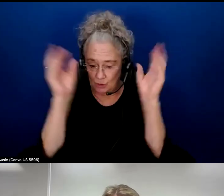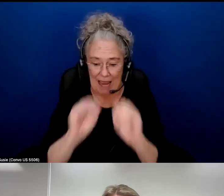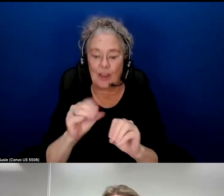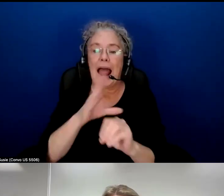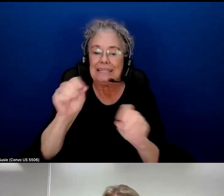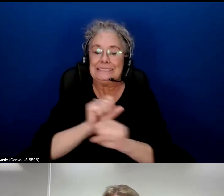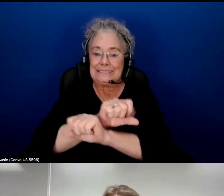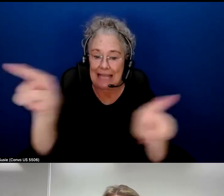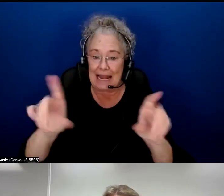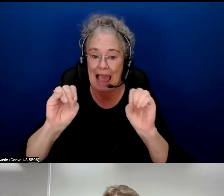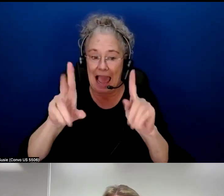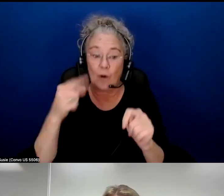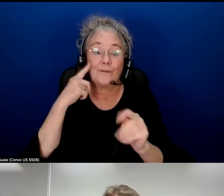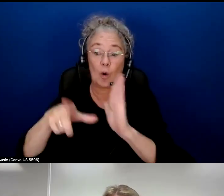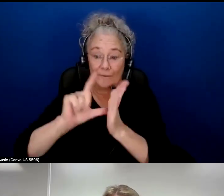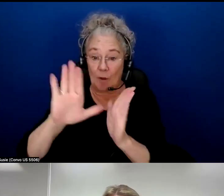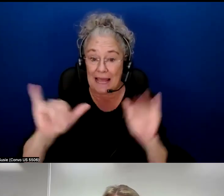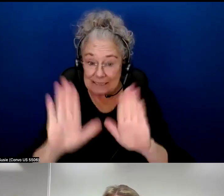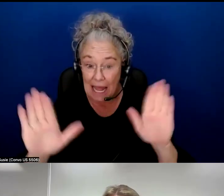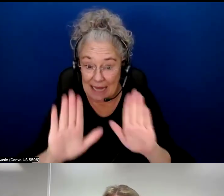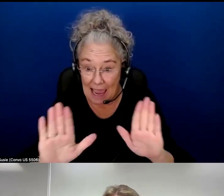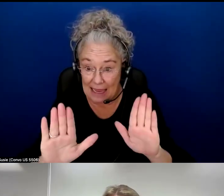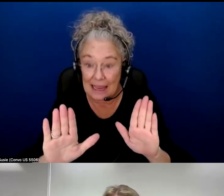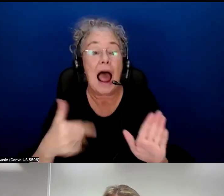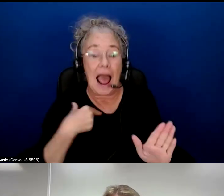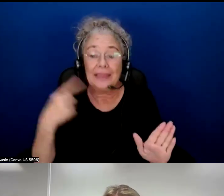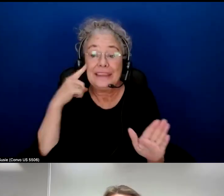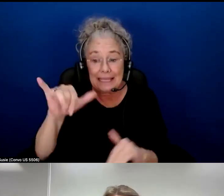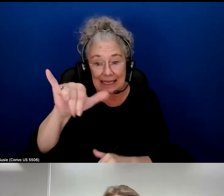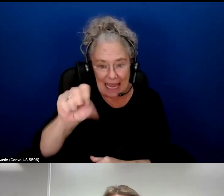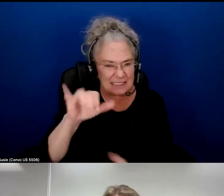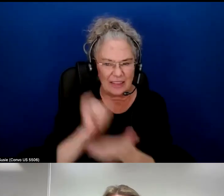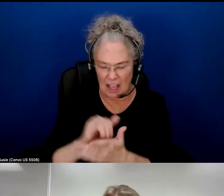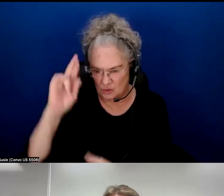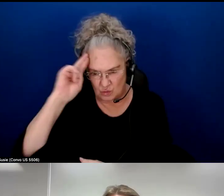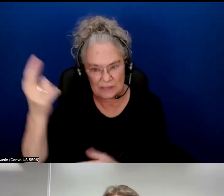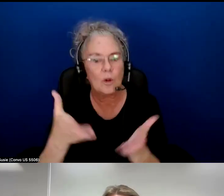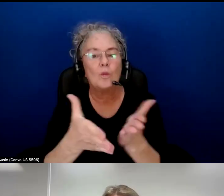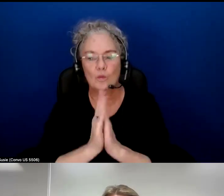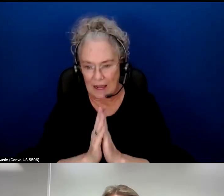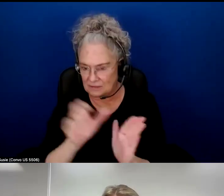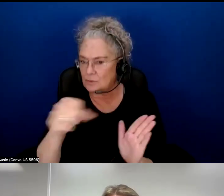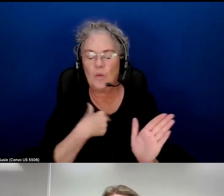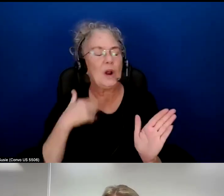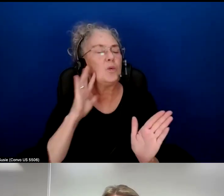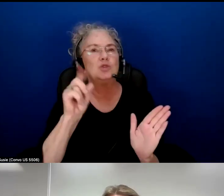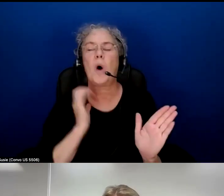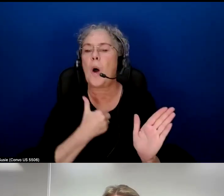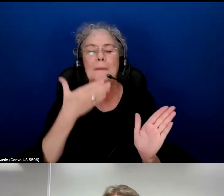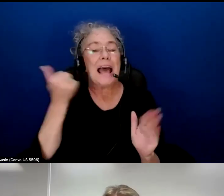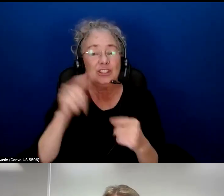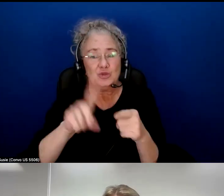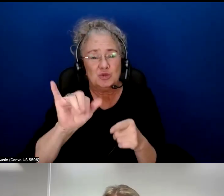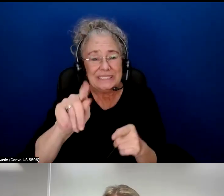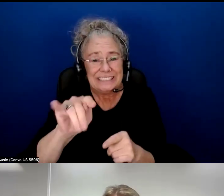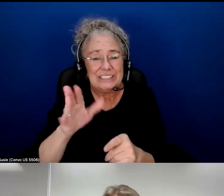it out for review by Sunday. And I think, yes, that is a reasonable request, and we will do our best to get it out even sooner than that.